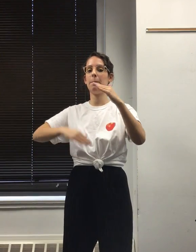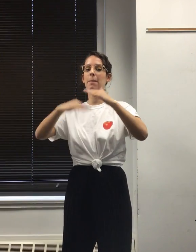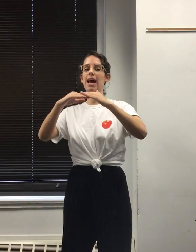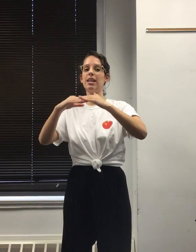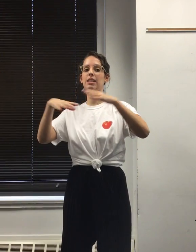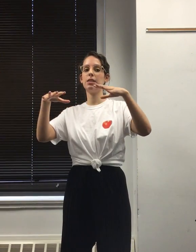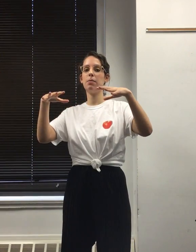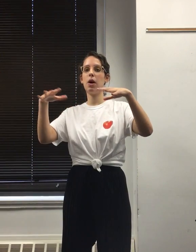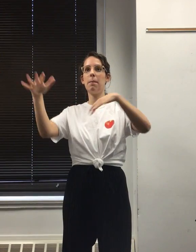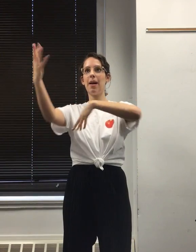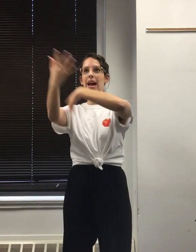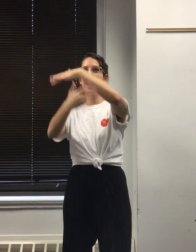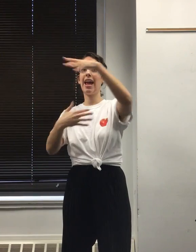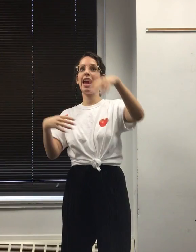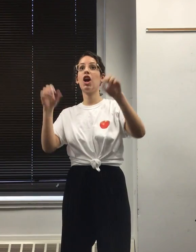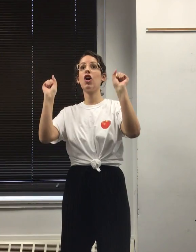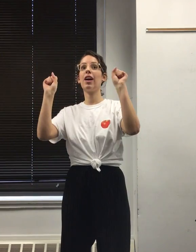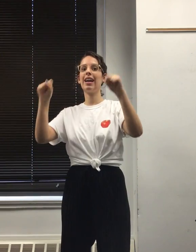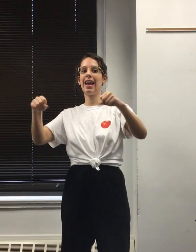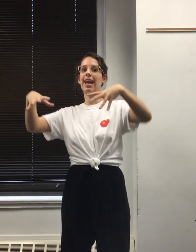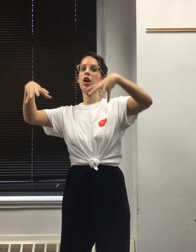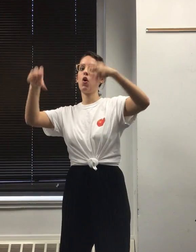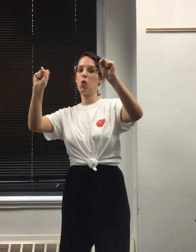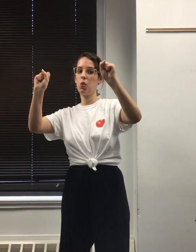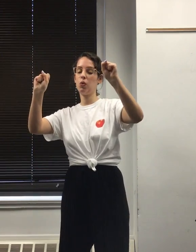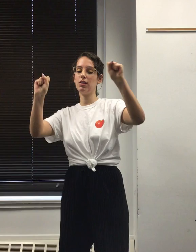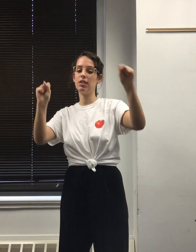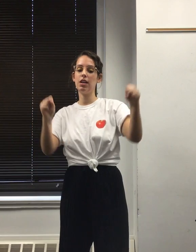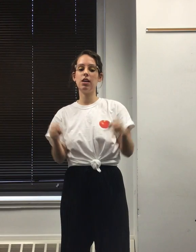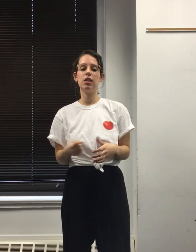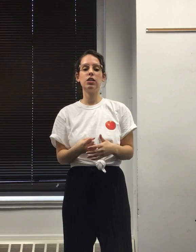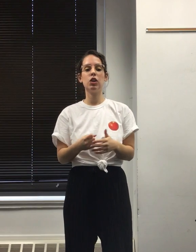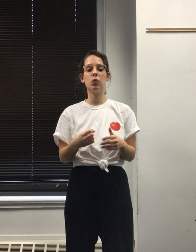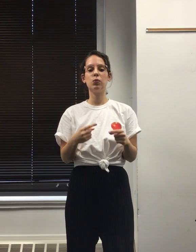when you look at air, this is the property we need to discuss.